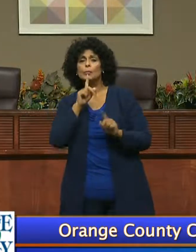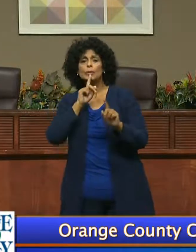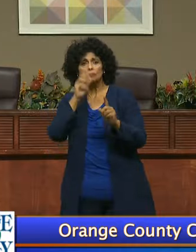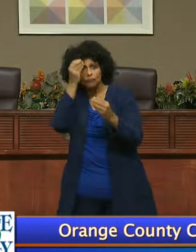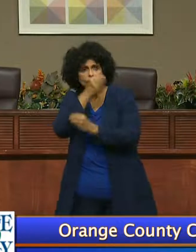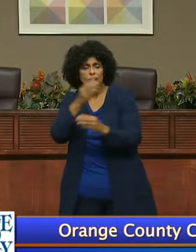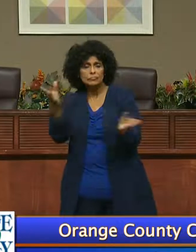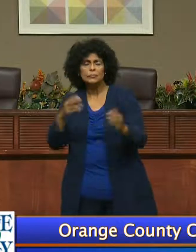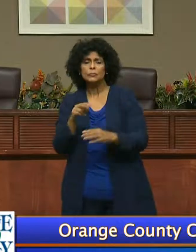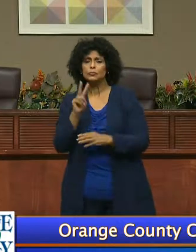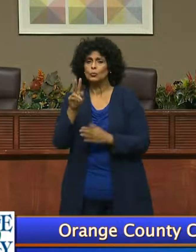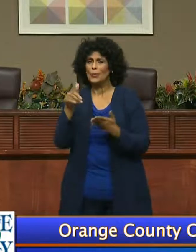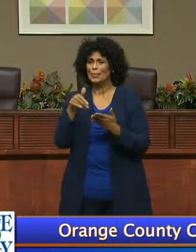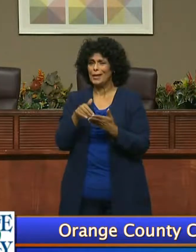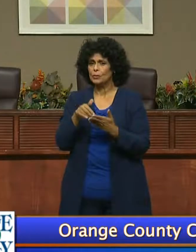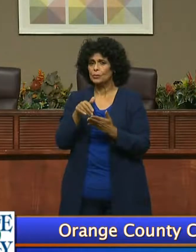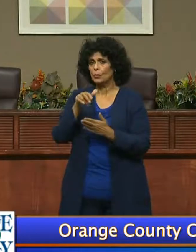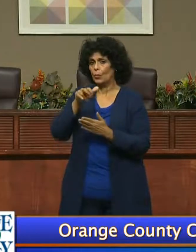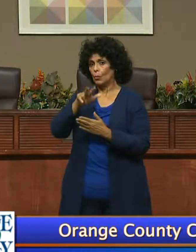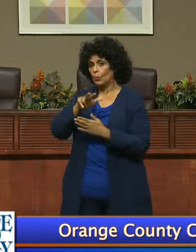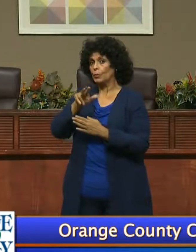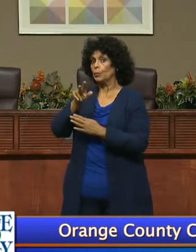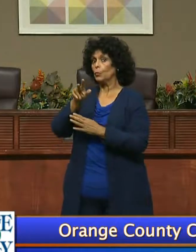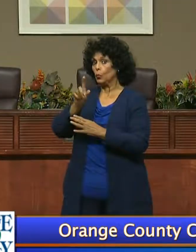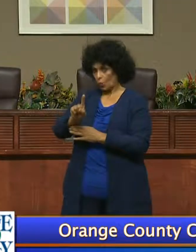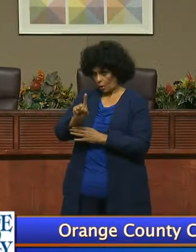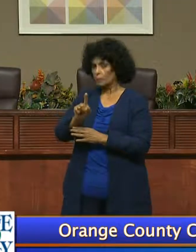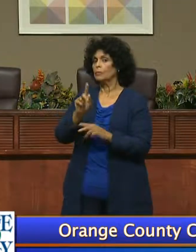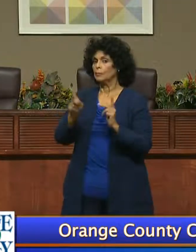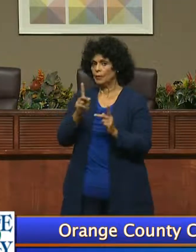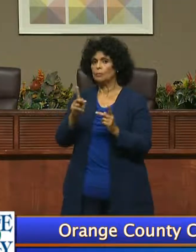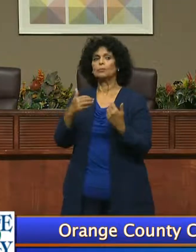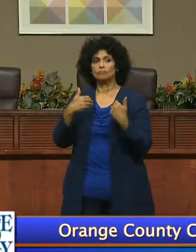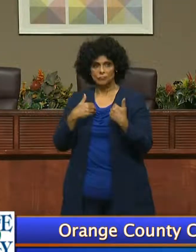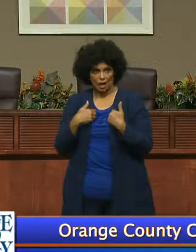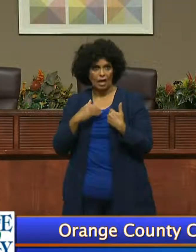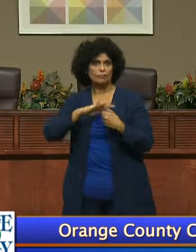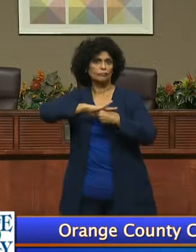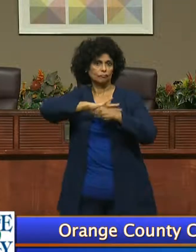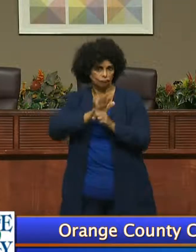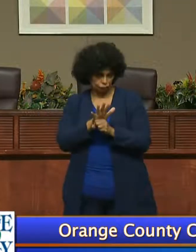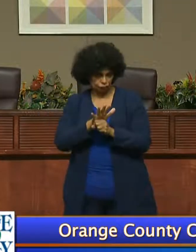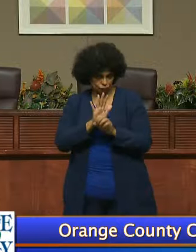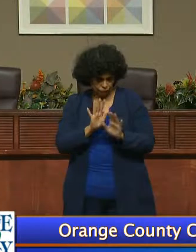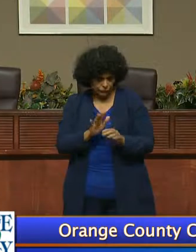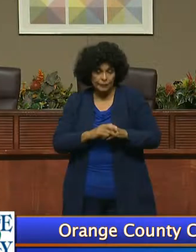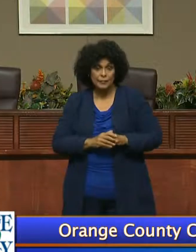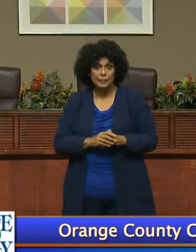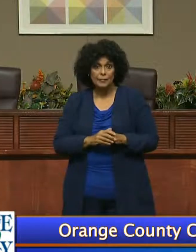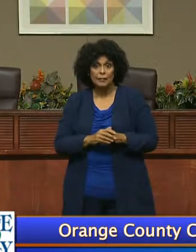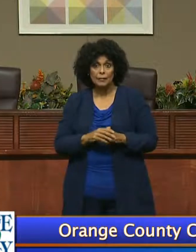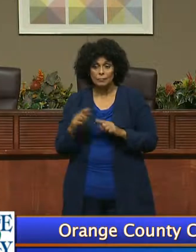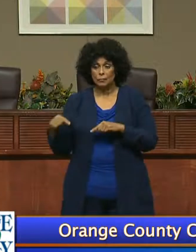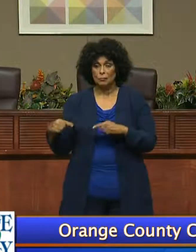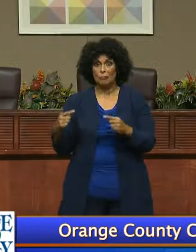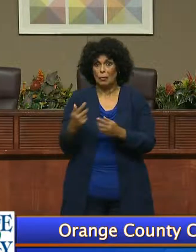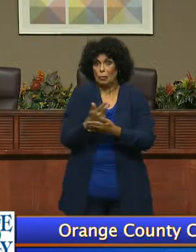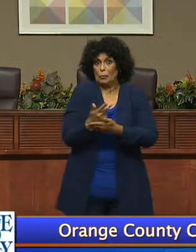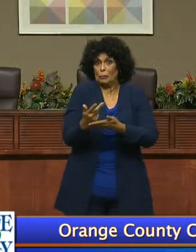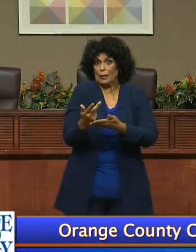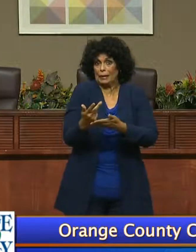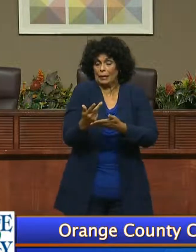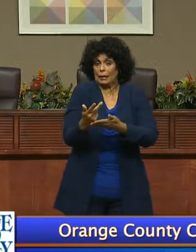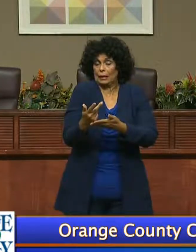had 2,031 coronavirus cases. Within that 3-week period of time,